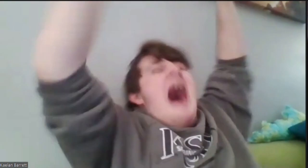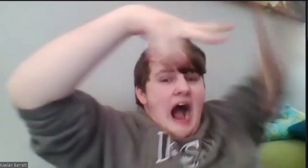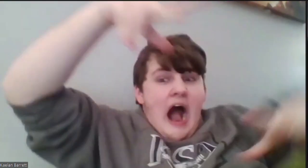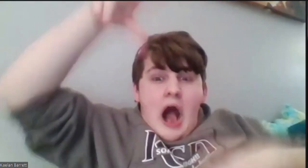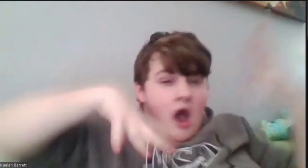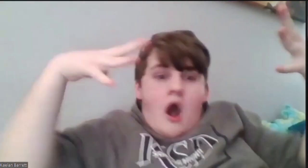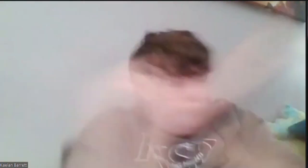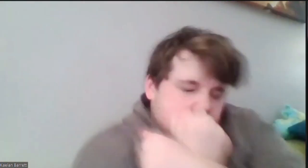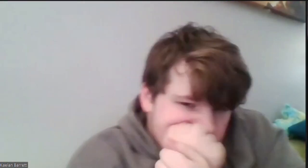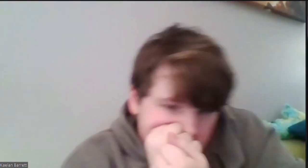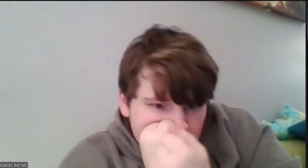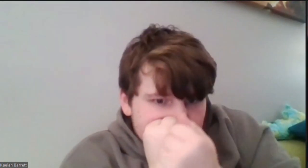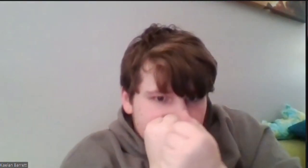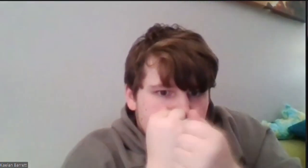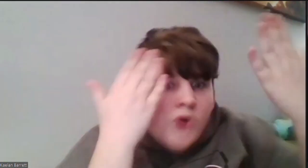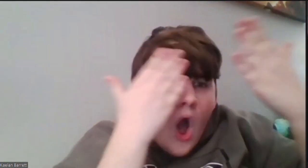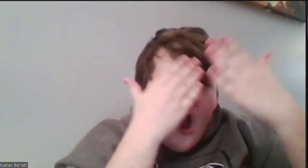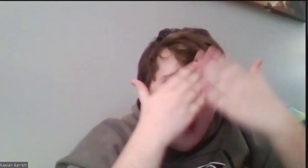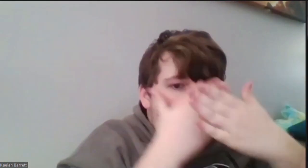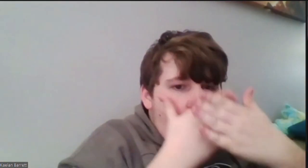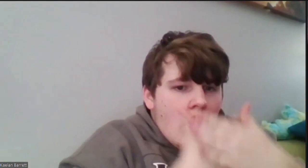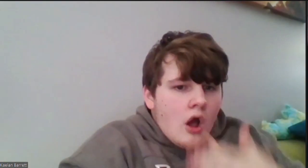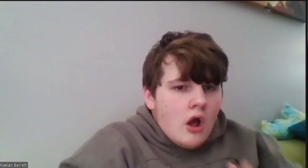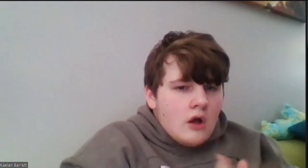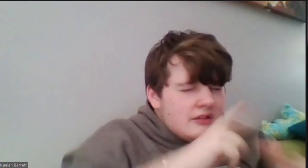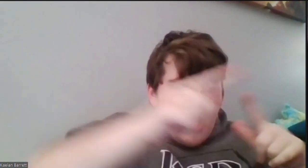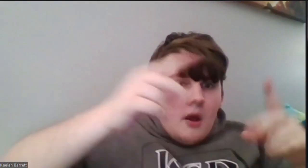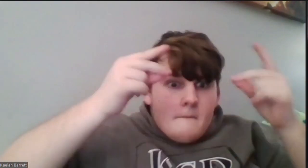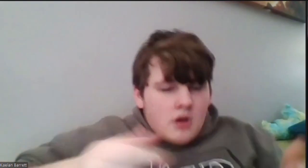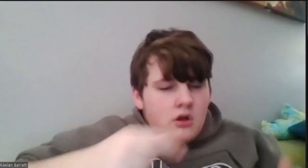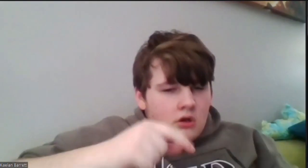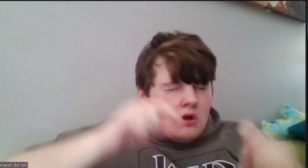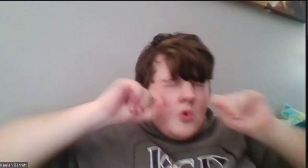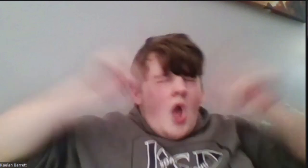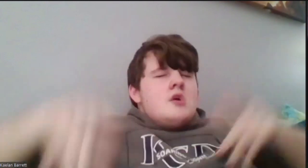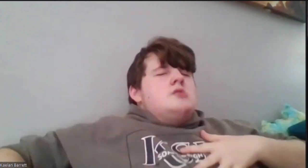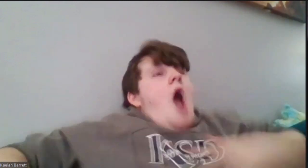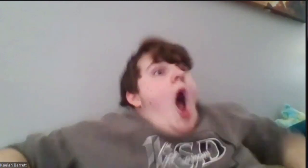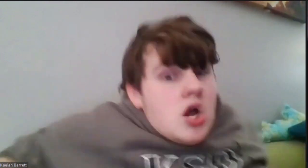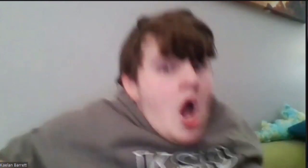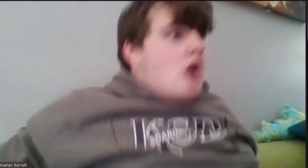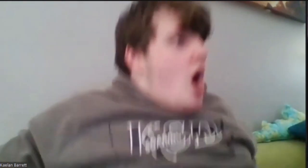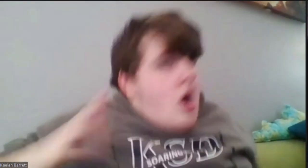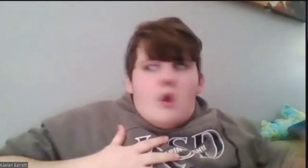I will change my life, he cries out. And everything goes dark. And immediately he wakes up.